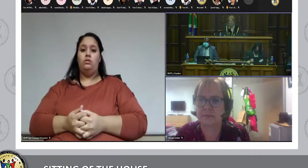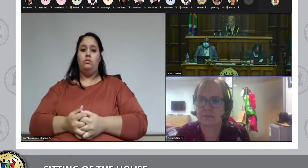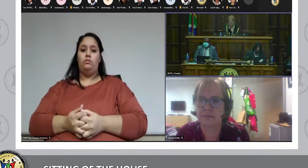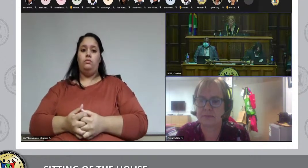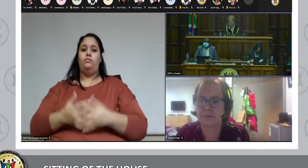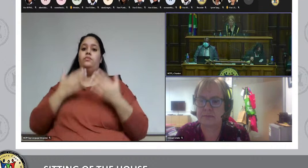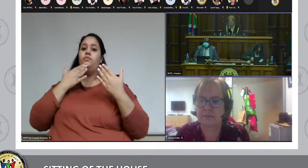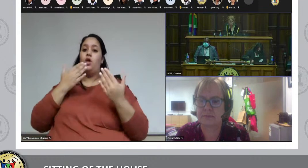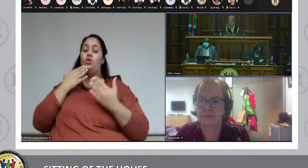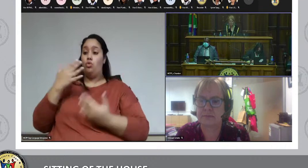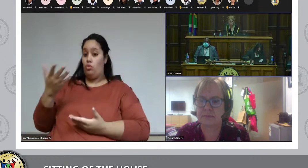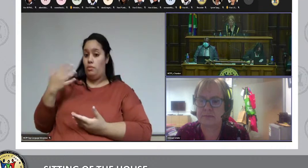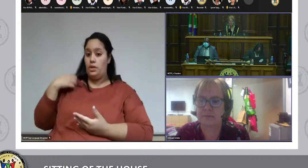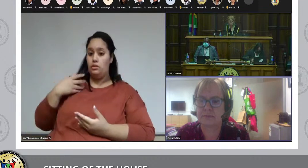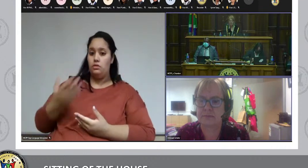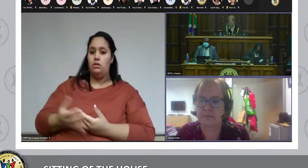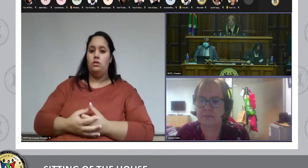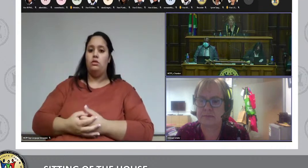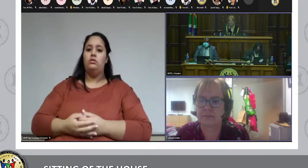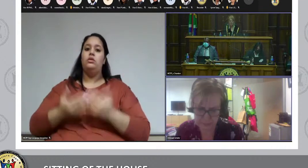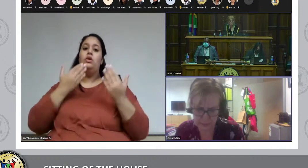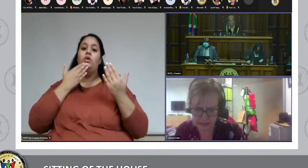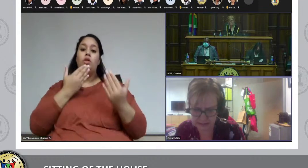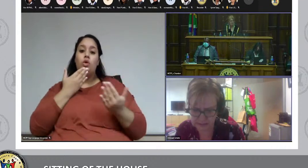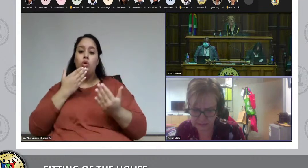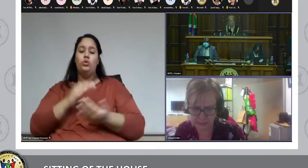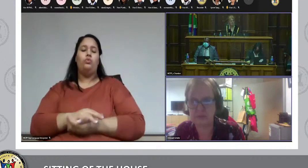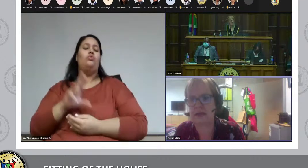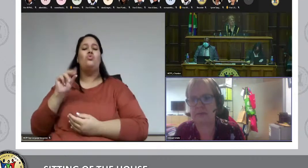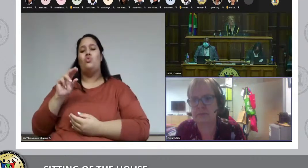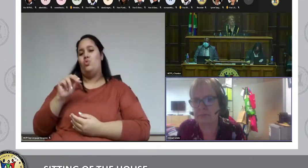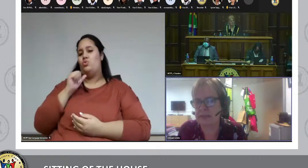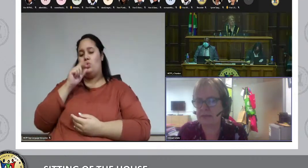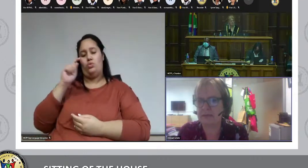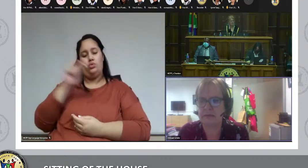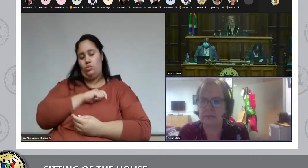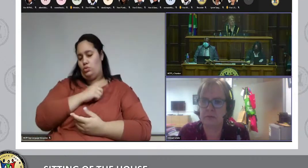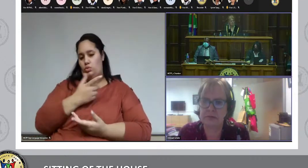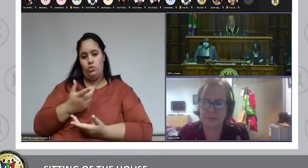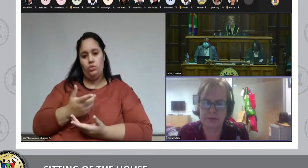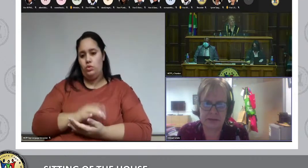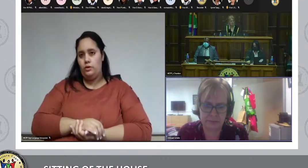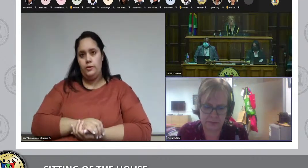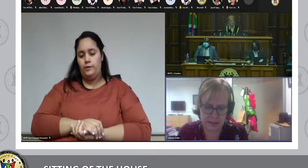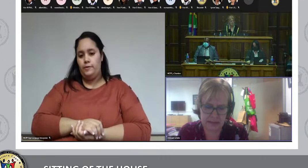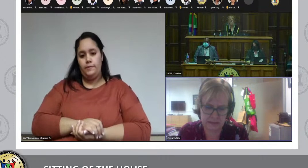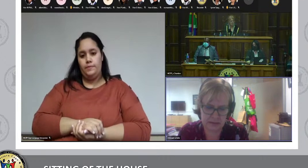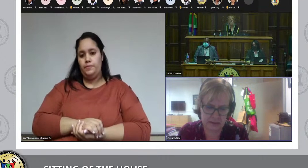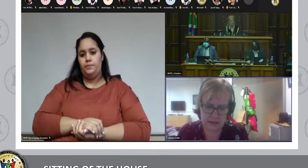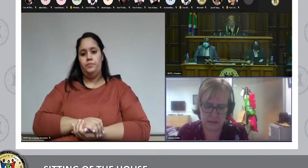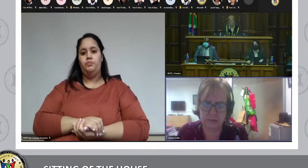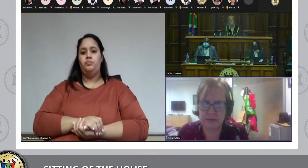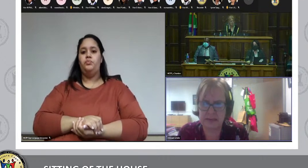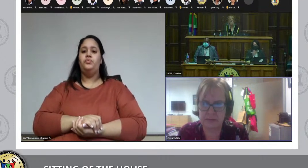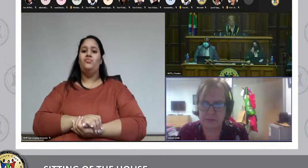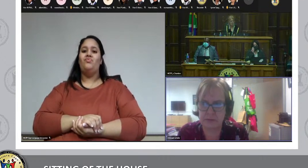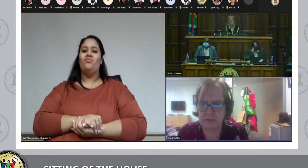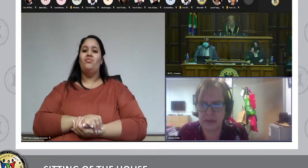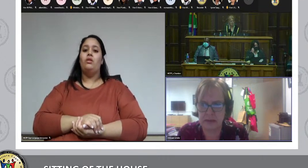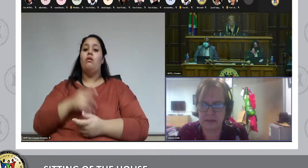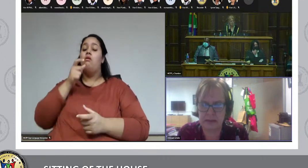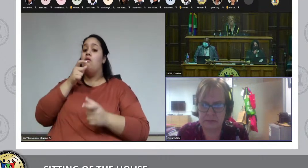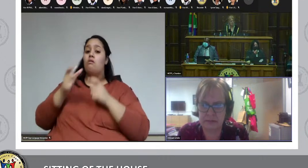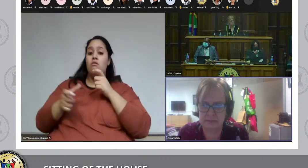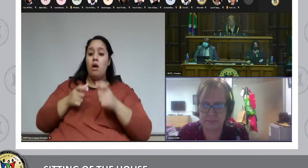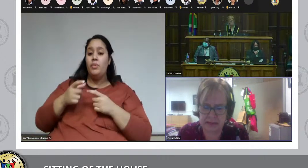Thank you, Minister. Thank you very much. No, that isn't so. All submissions that were made and comments that